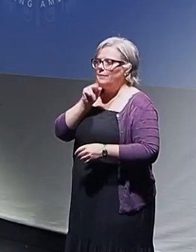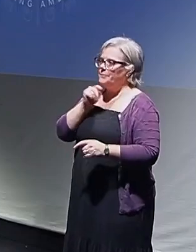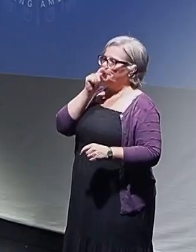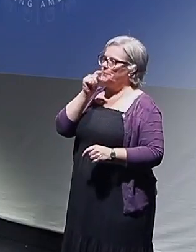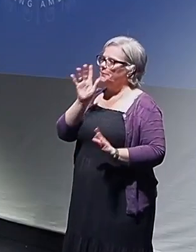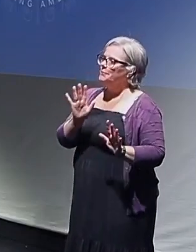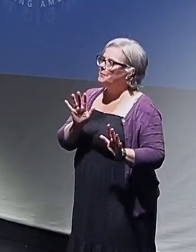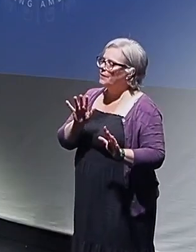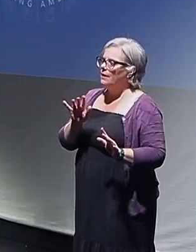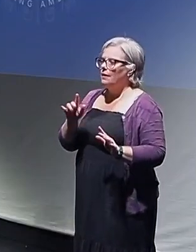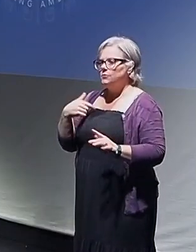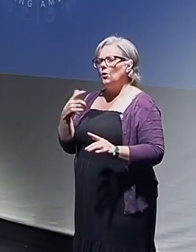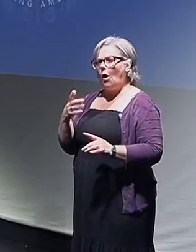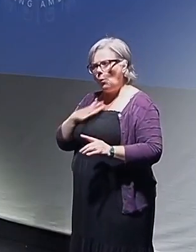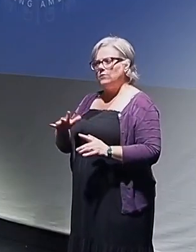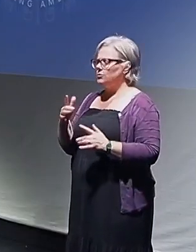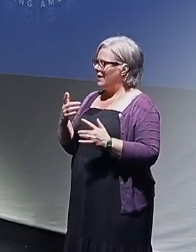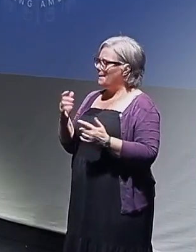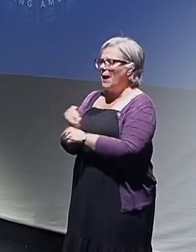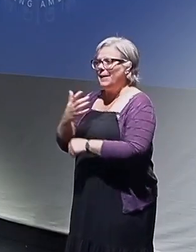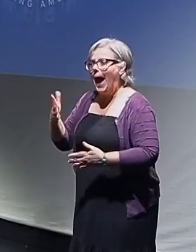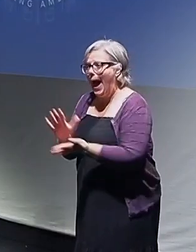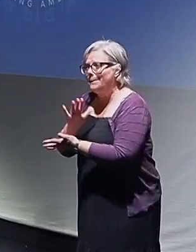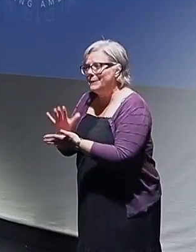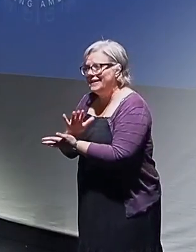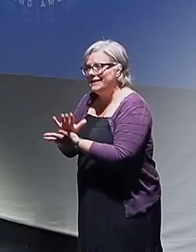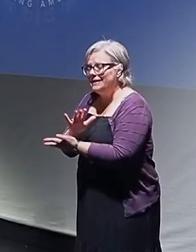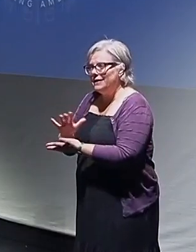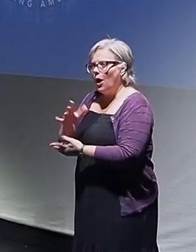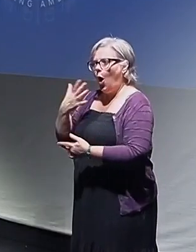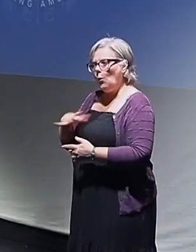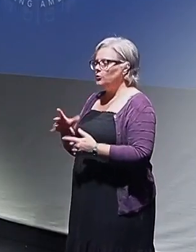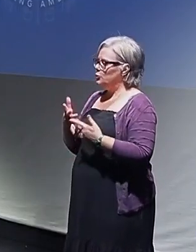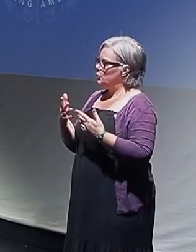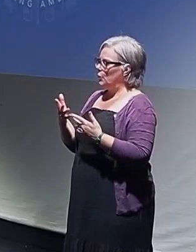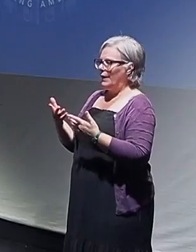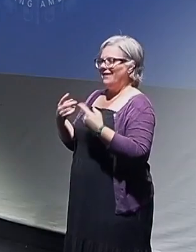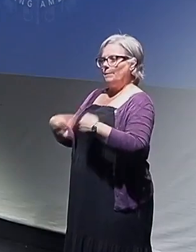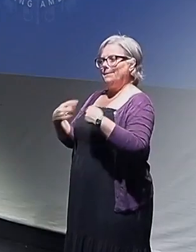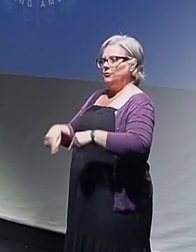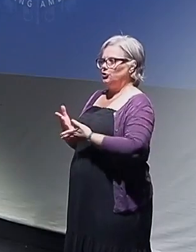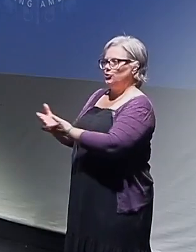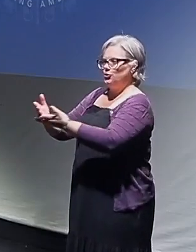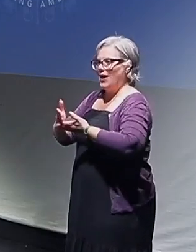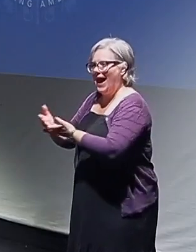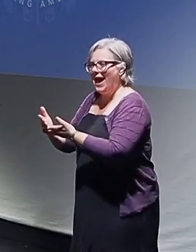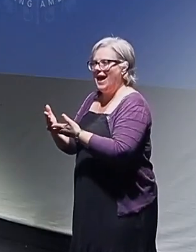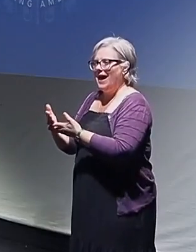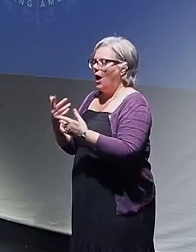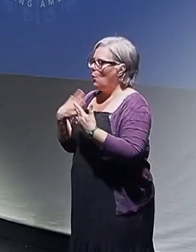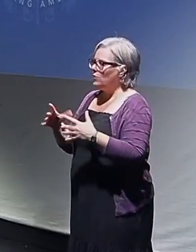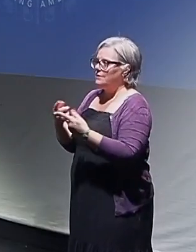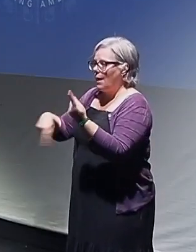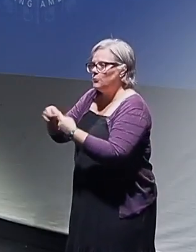happy. And I wanted to create something that gave other people permission to be enthusiastic and love it as much as me and get excited as much as